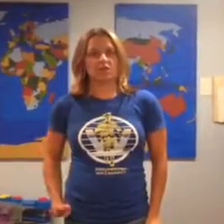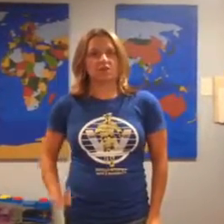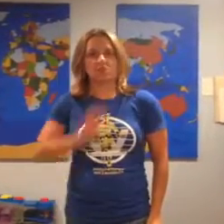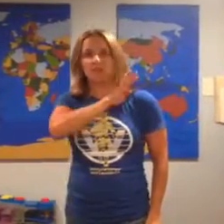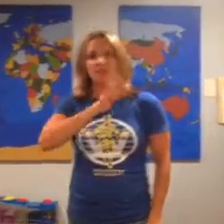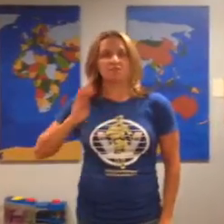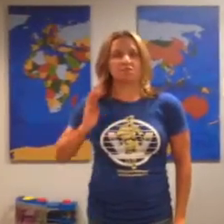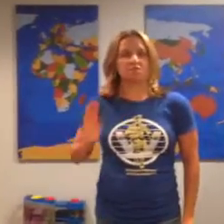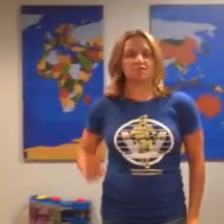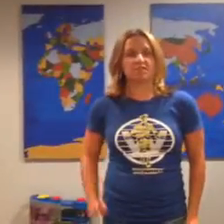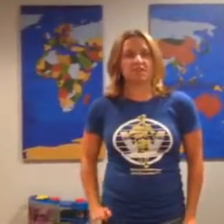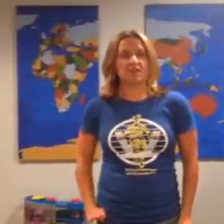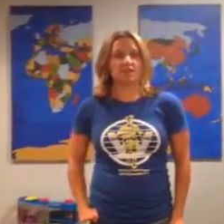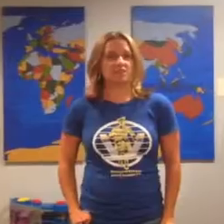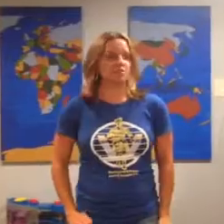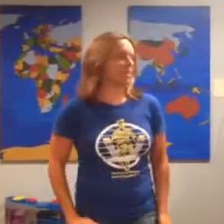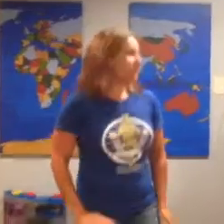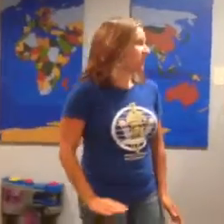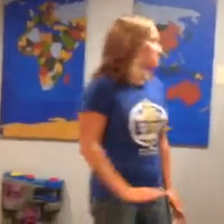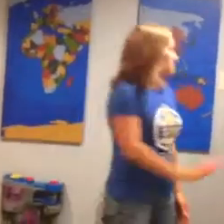along your body in the shape of a 7. And that's for Boston Harbor.